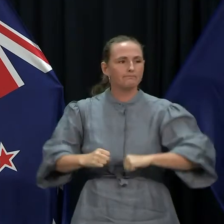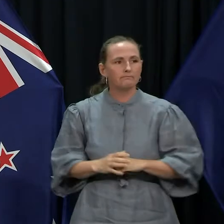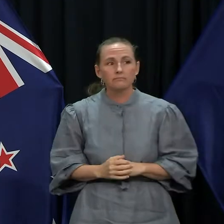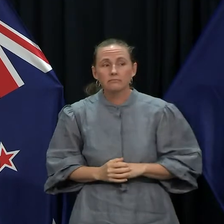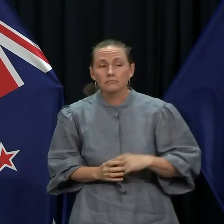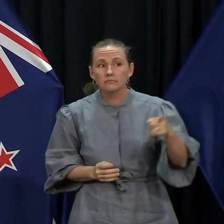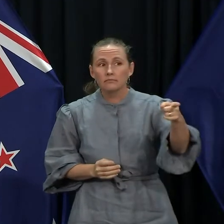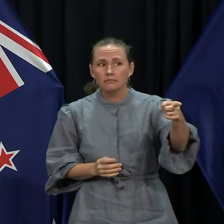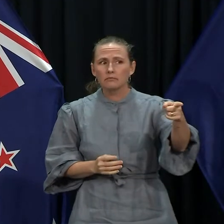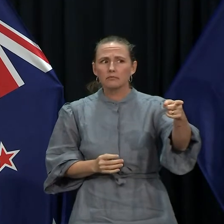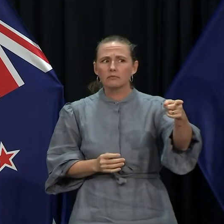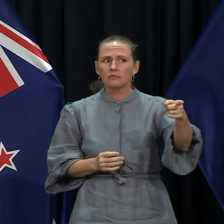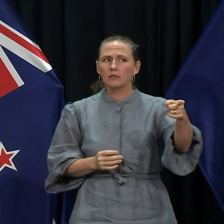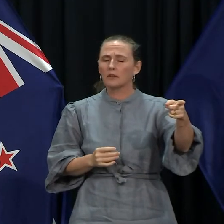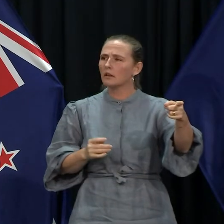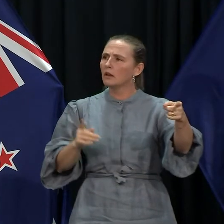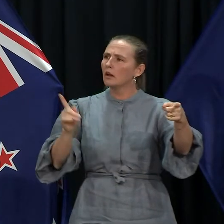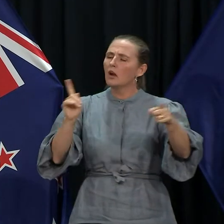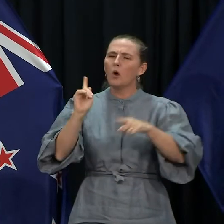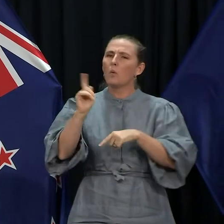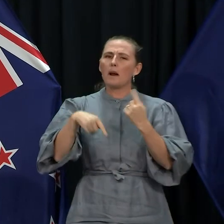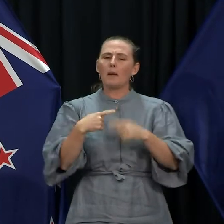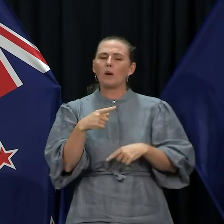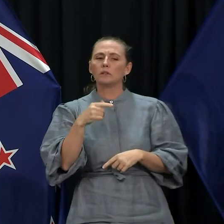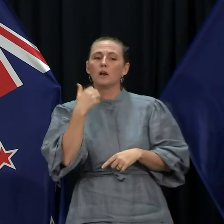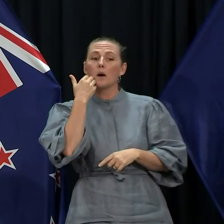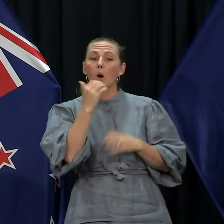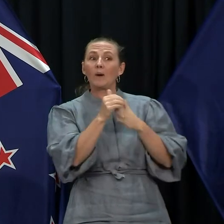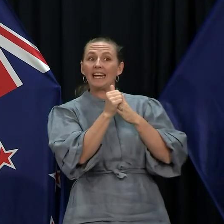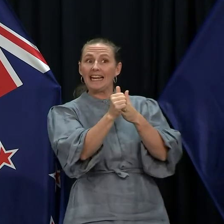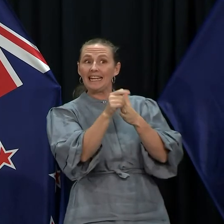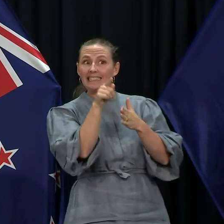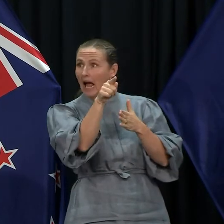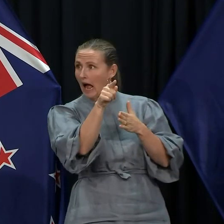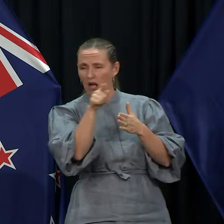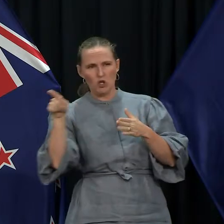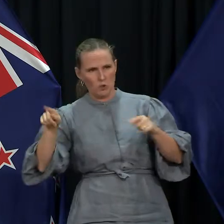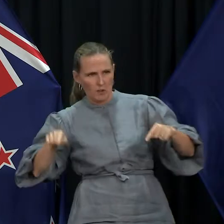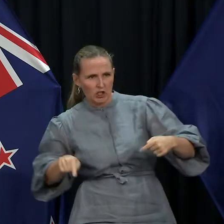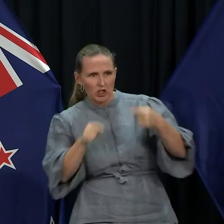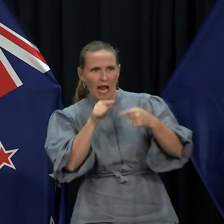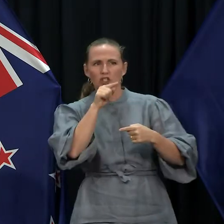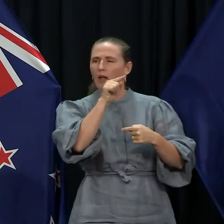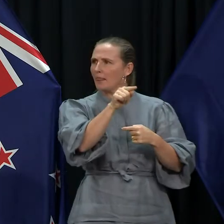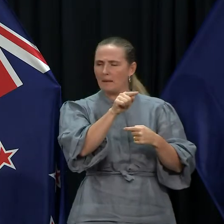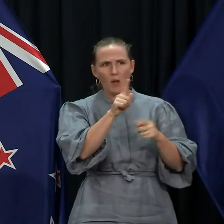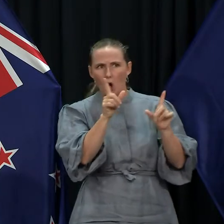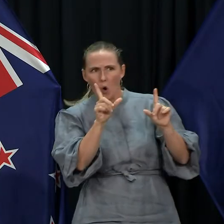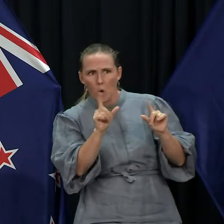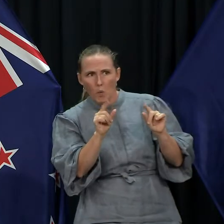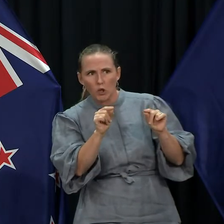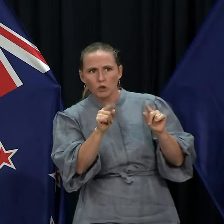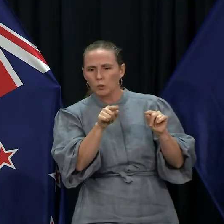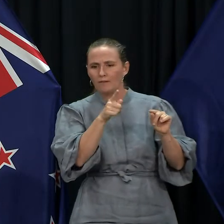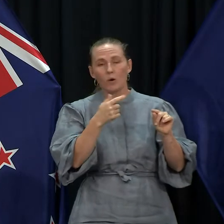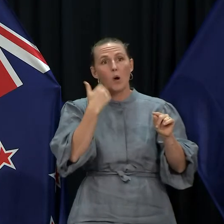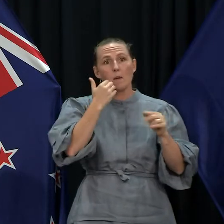Māori leader saying, what are you going to do for those whānau who still decide to be unvaccinated to make sure that they can still participate in